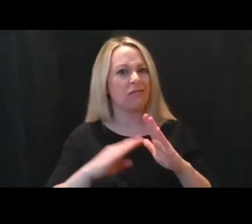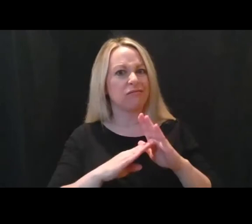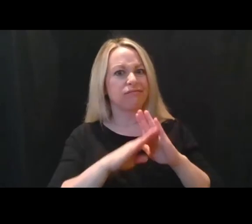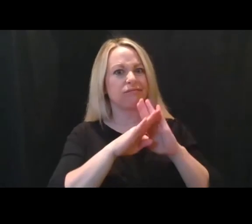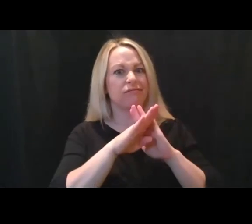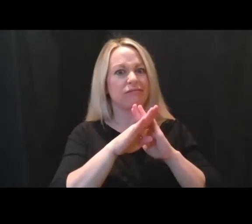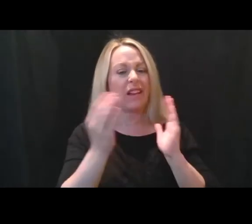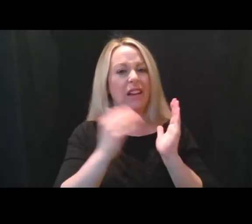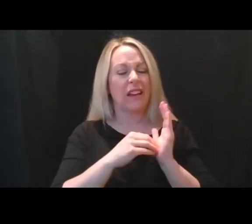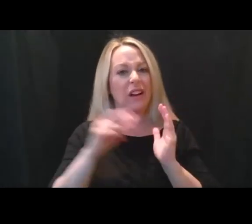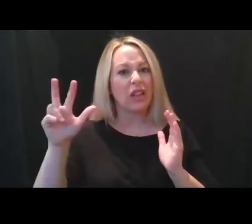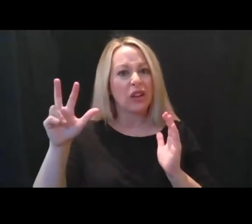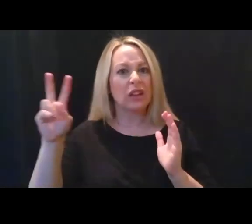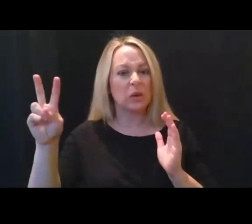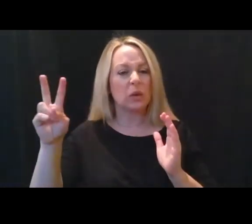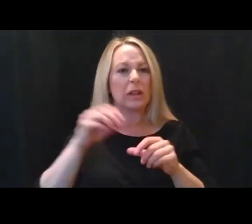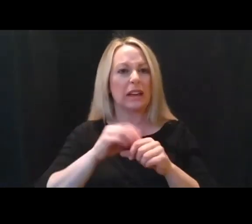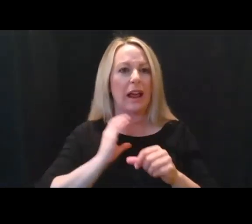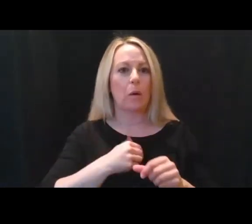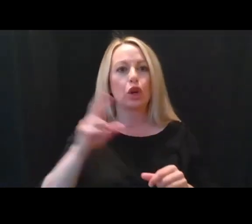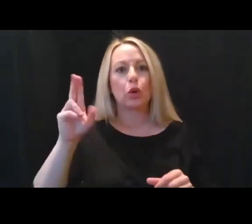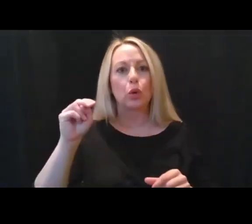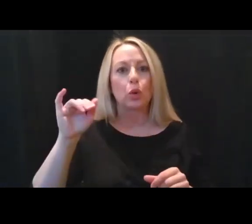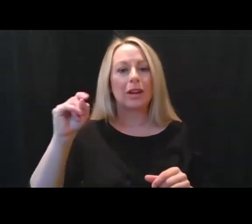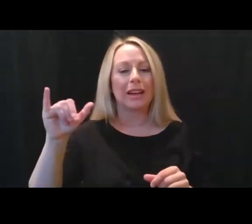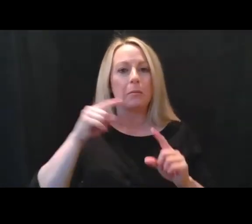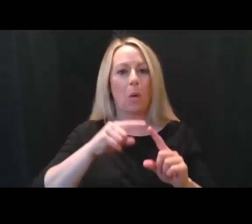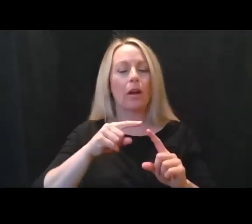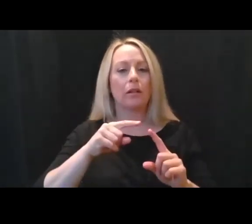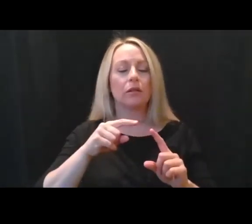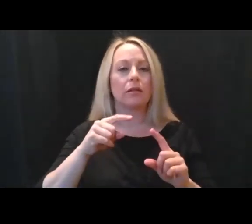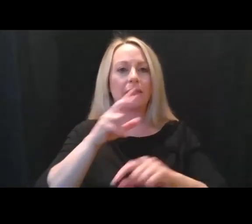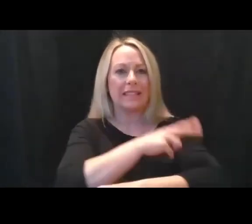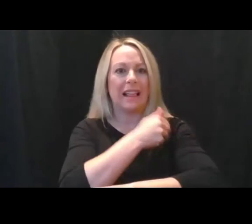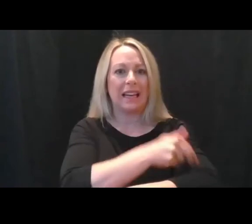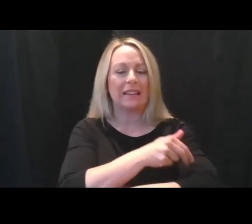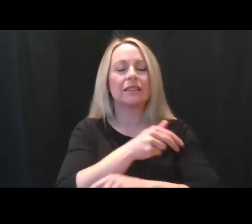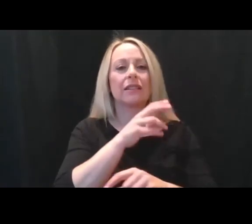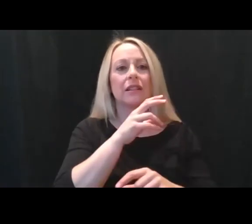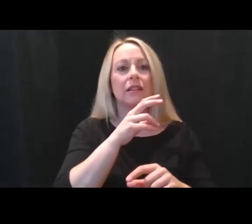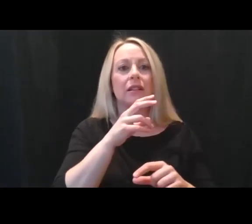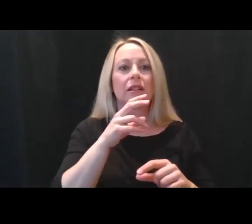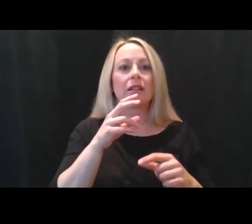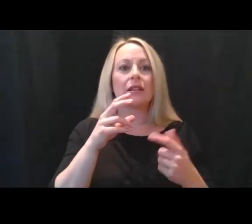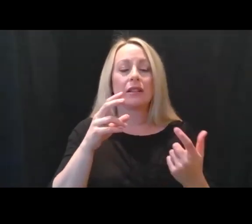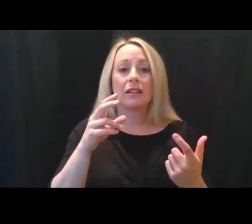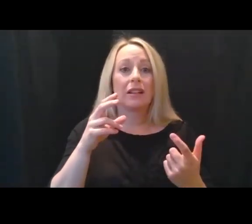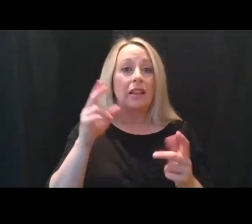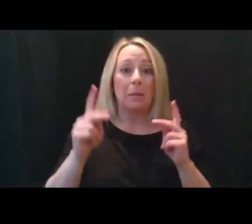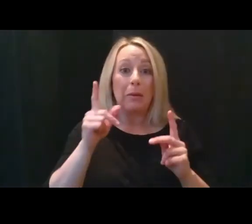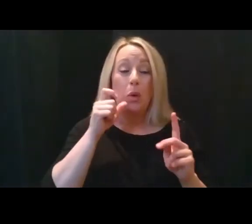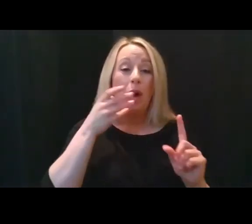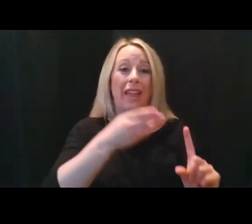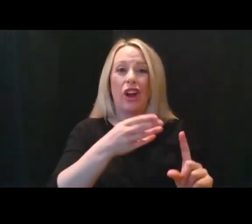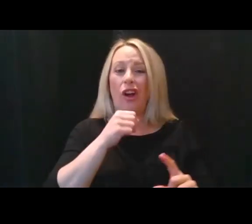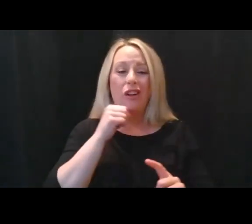UnityPoint Health facilities. But those patients that have been vaccinated are not the patients that are coming